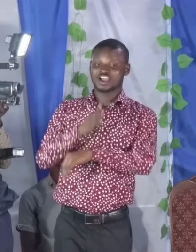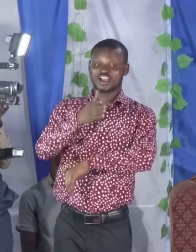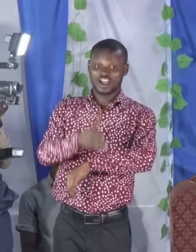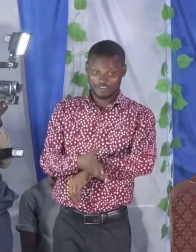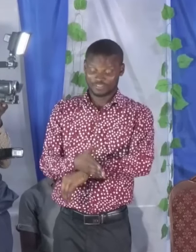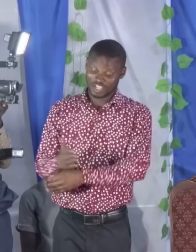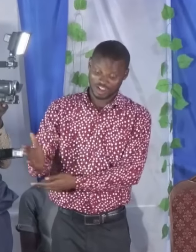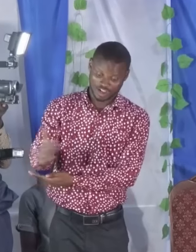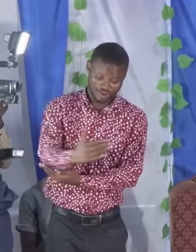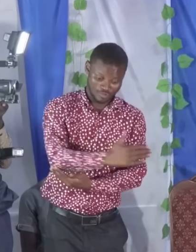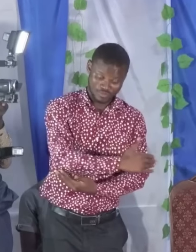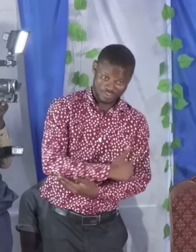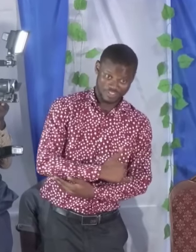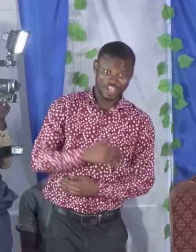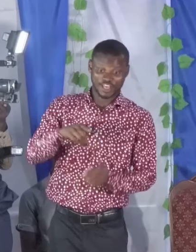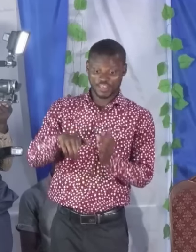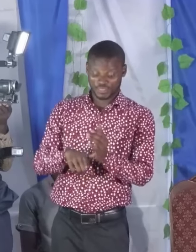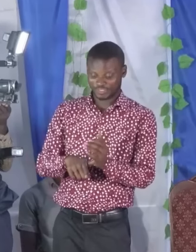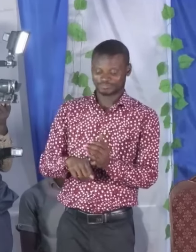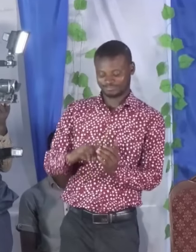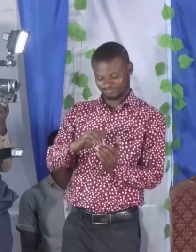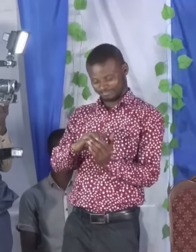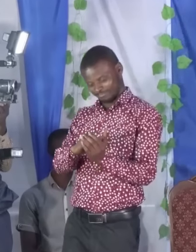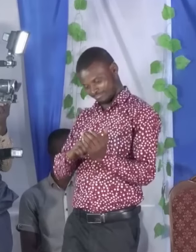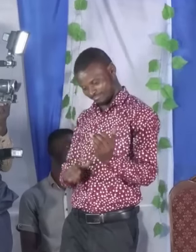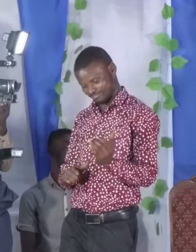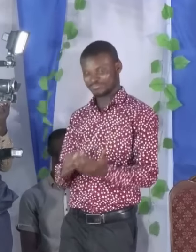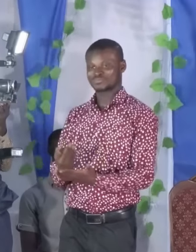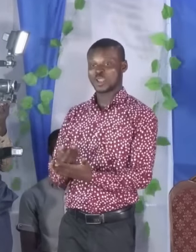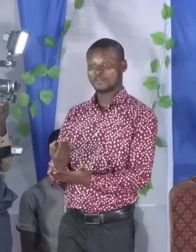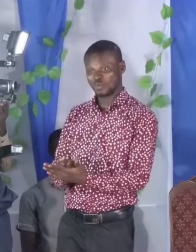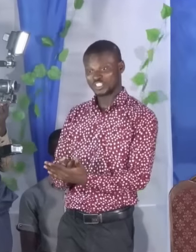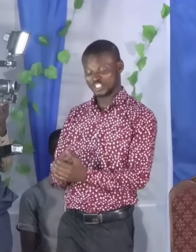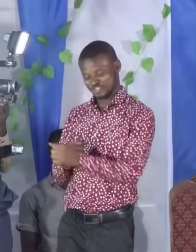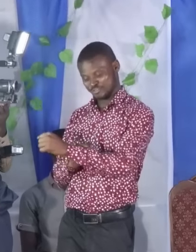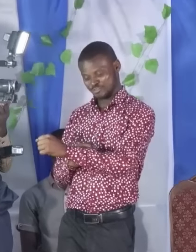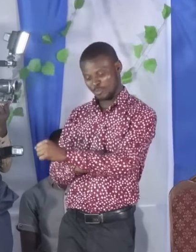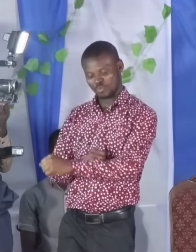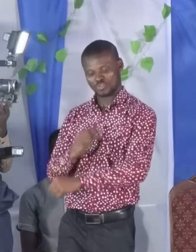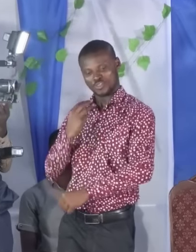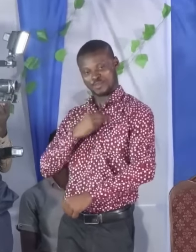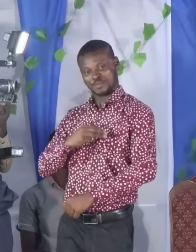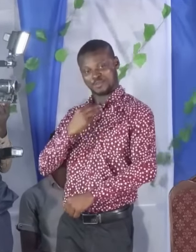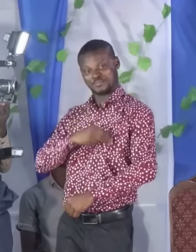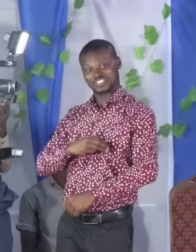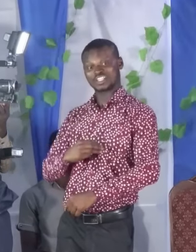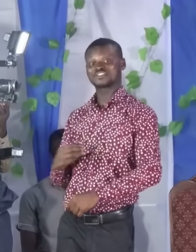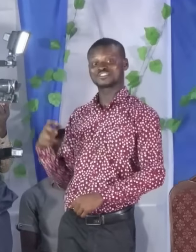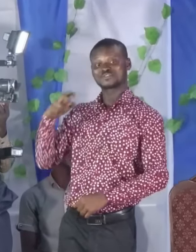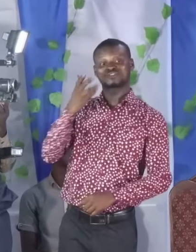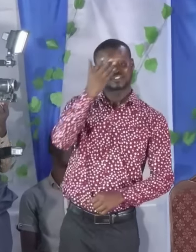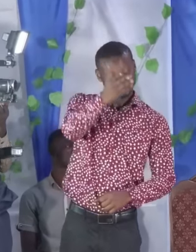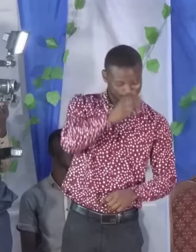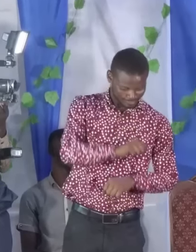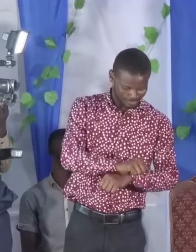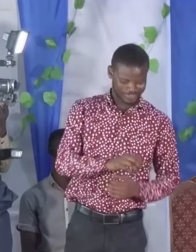missionary be a oyen yamia juma o baby. Na enade me mabaho. Intene dombe ye bia no de bemame. Namse urade